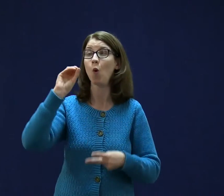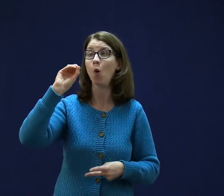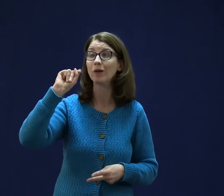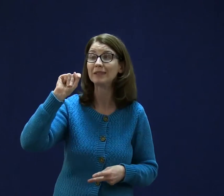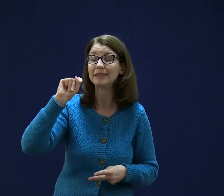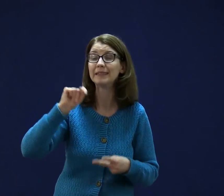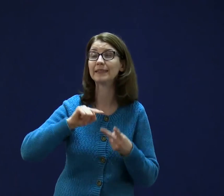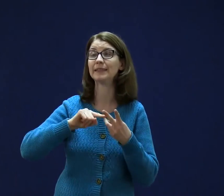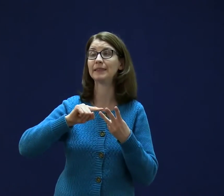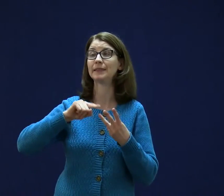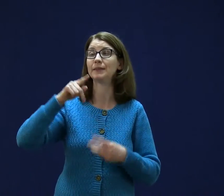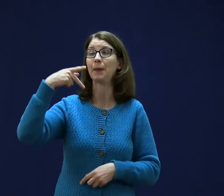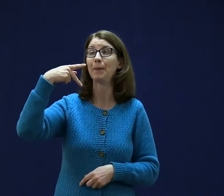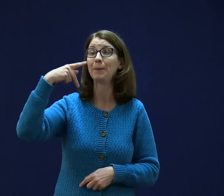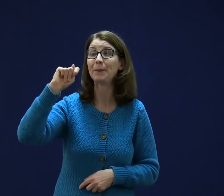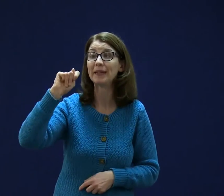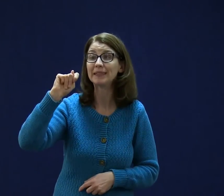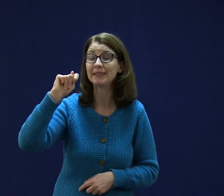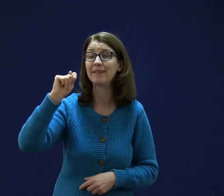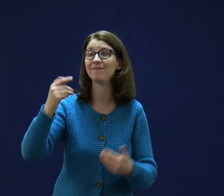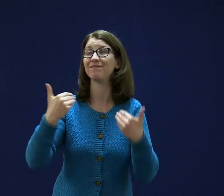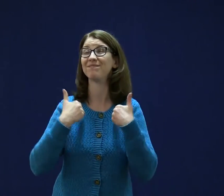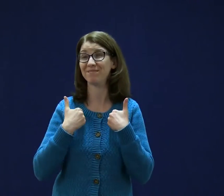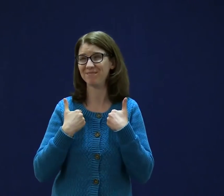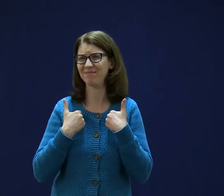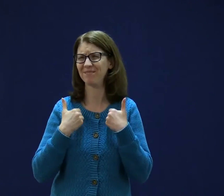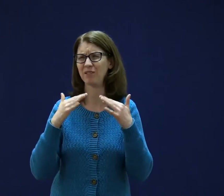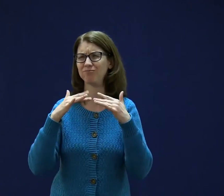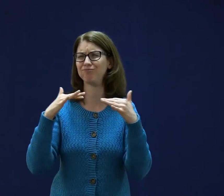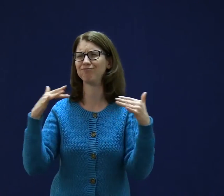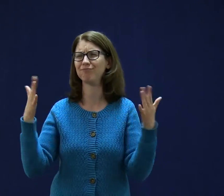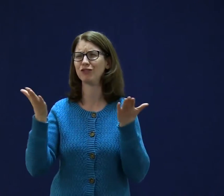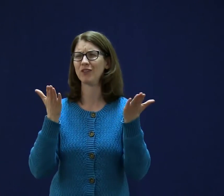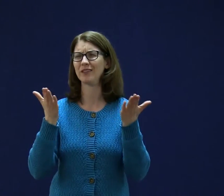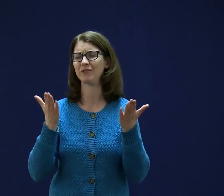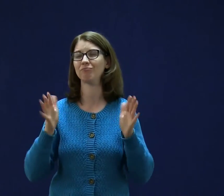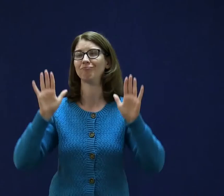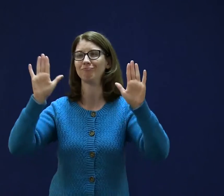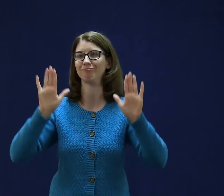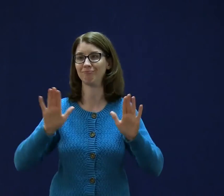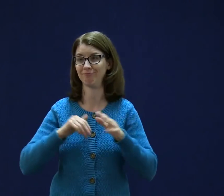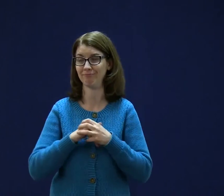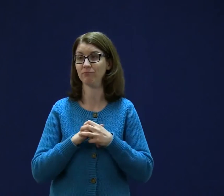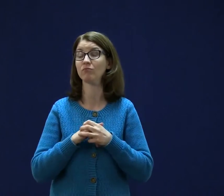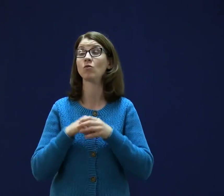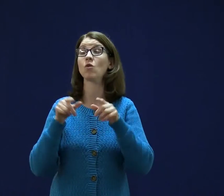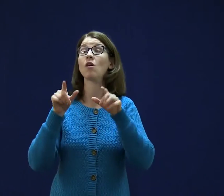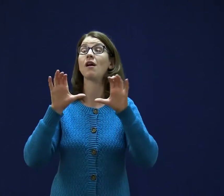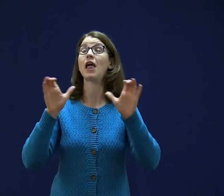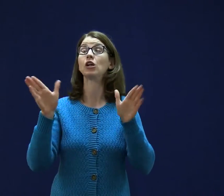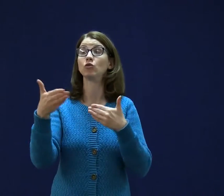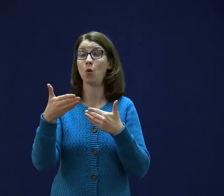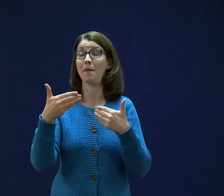of the educational component, we also have OT, PT, and speech language services for our students.